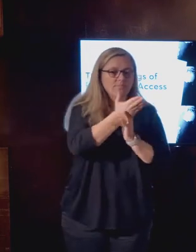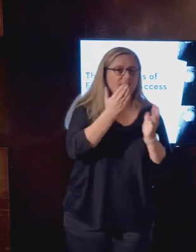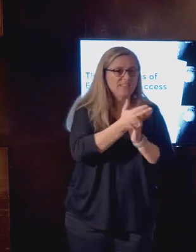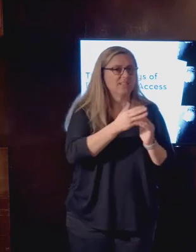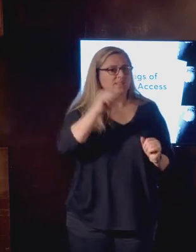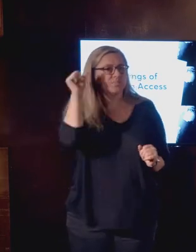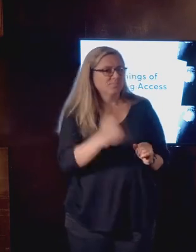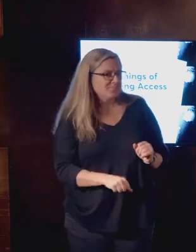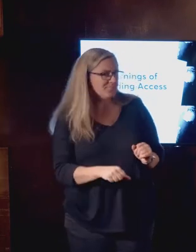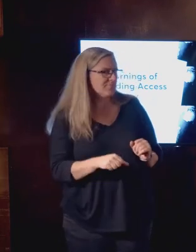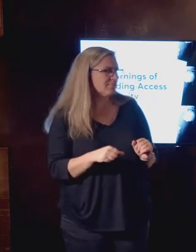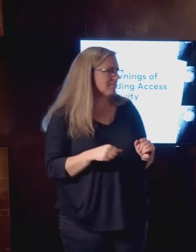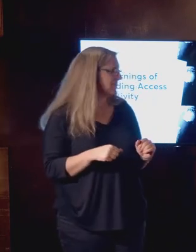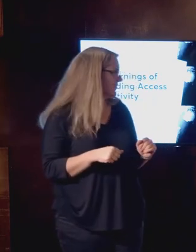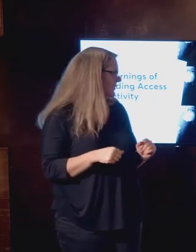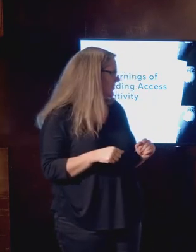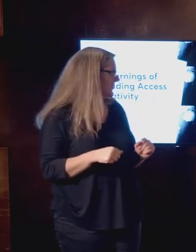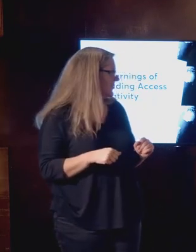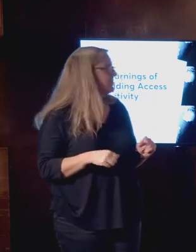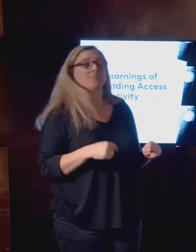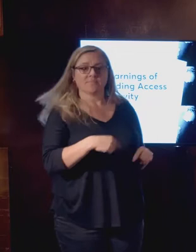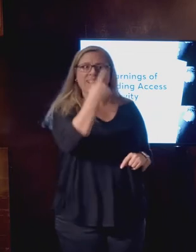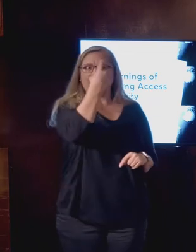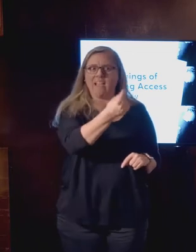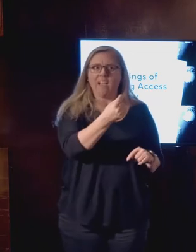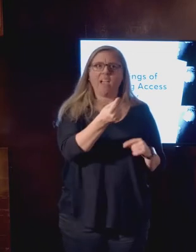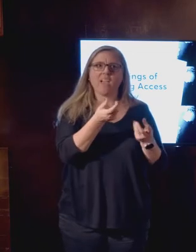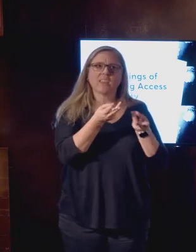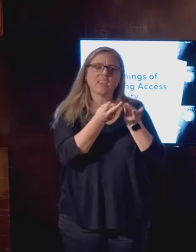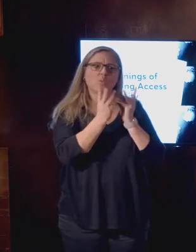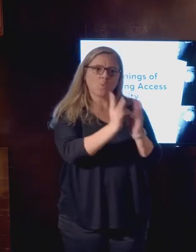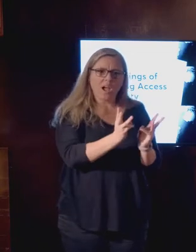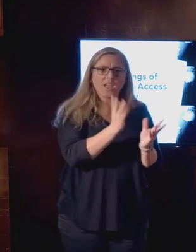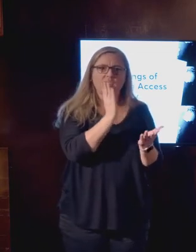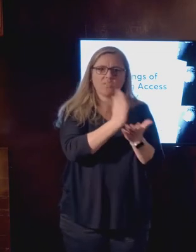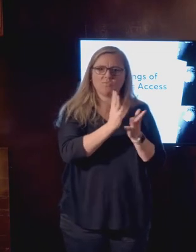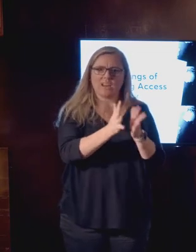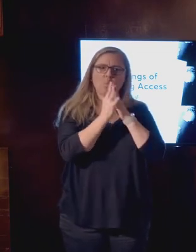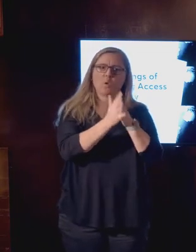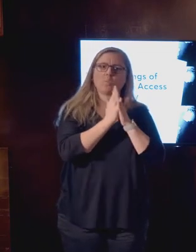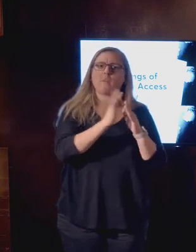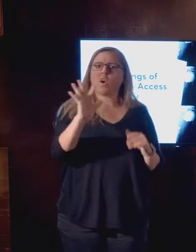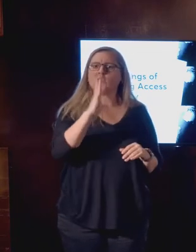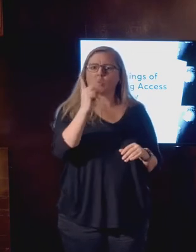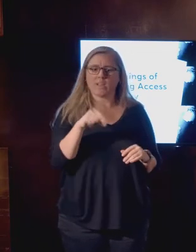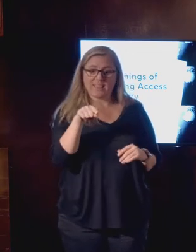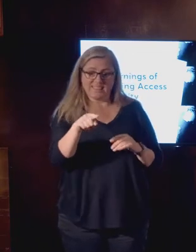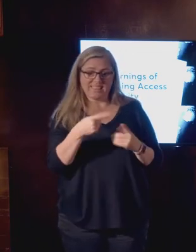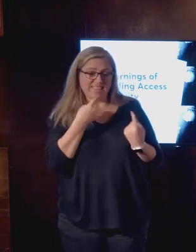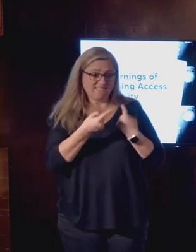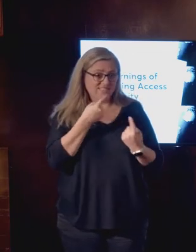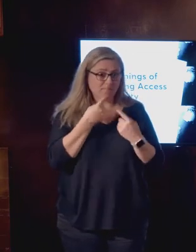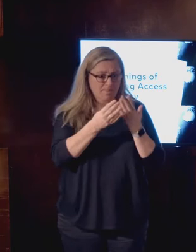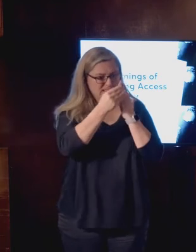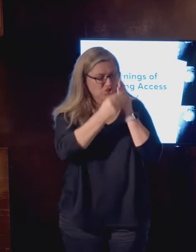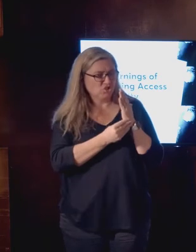great. Should I think it can be done in a way that it is useful for everyone. So the information in that zine is essentially